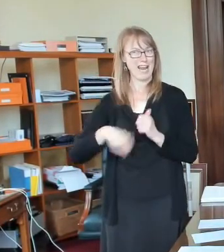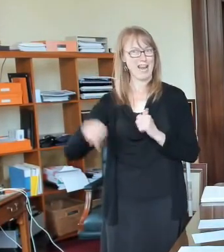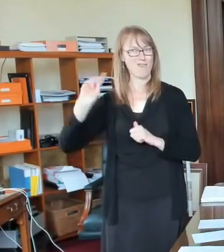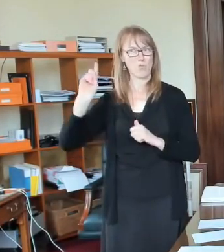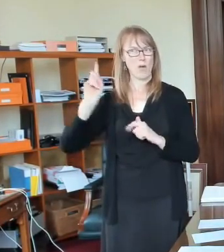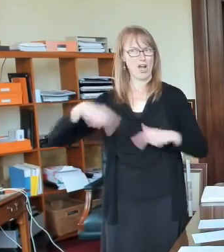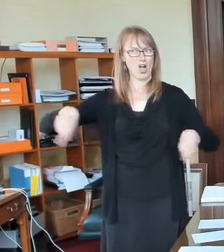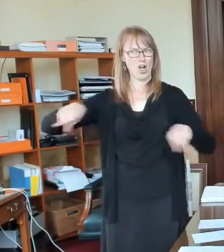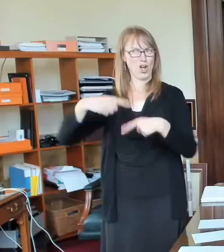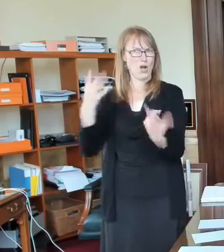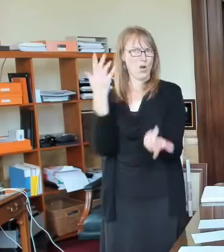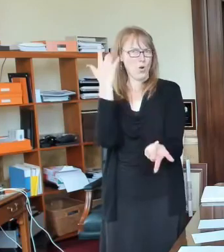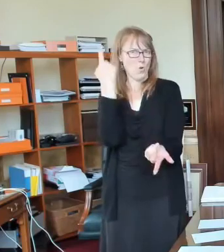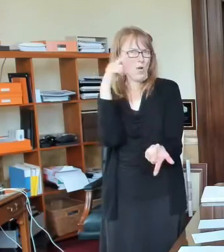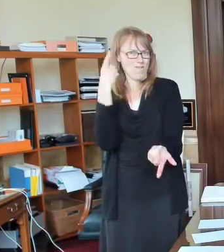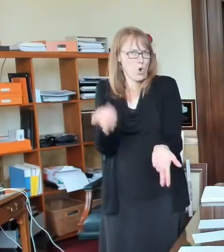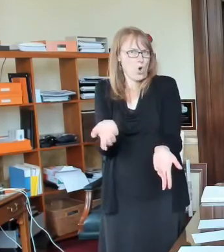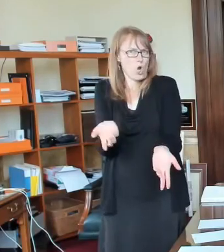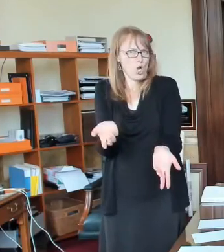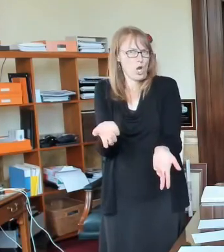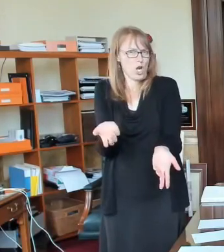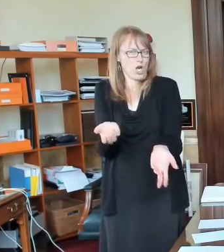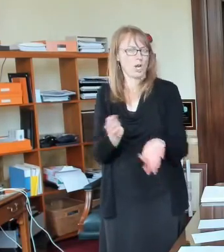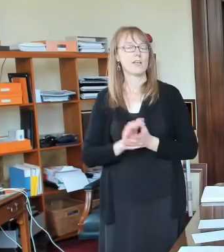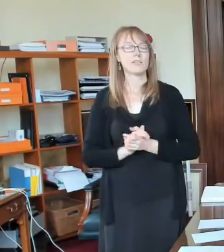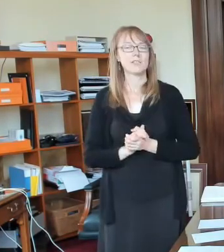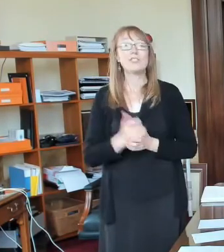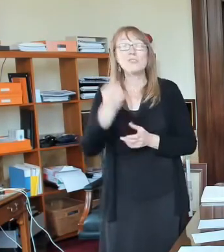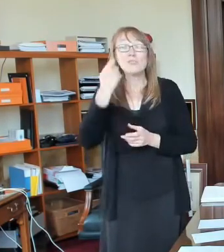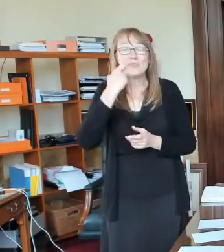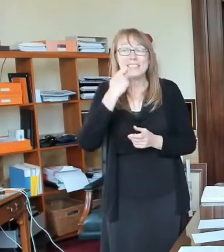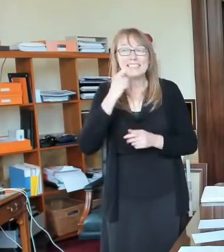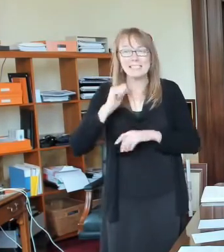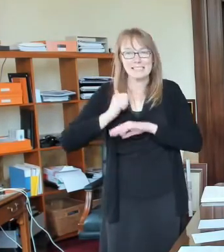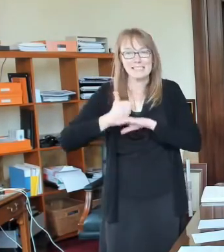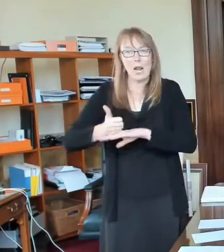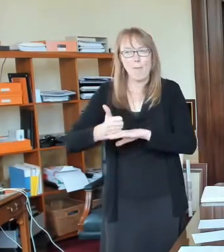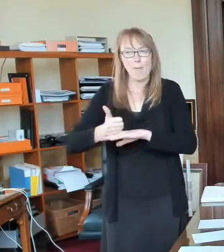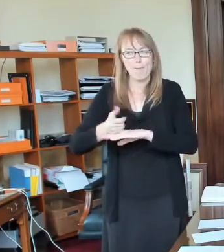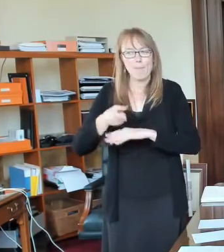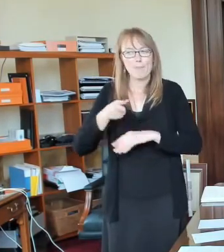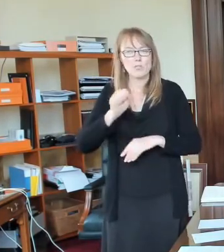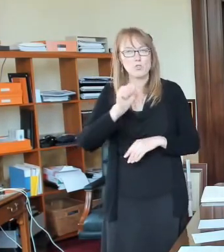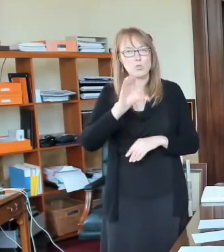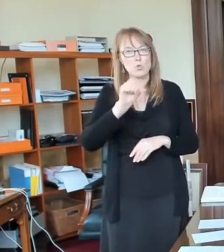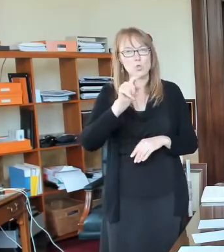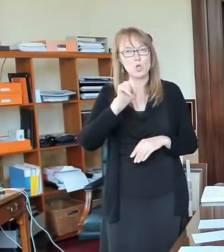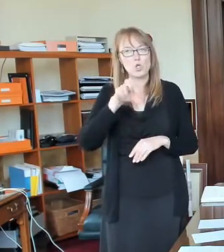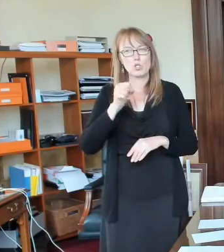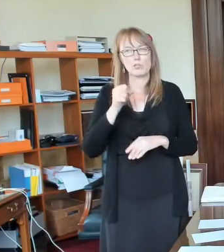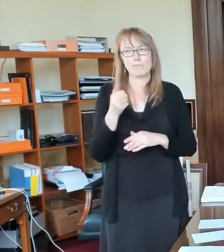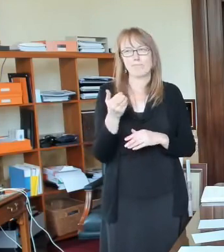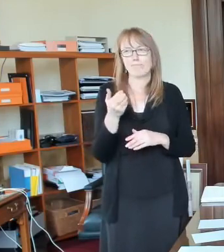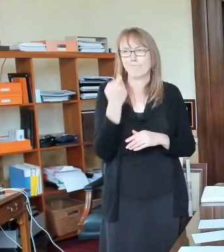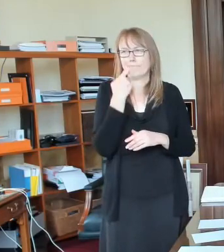rental scooters just went back out within the last couple of weeks. And,